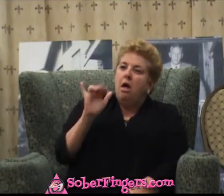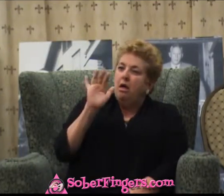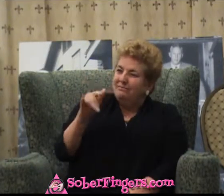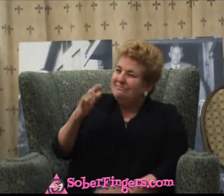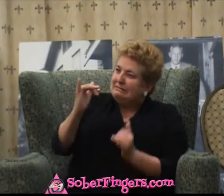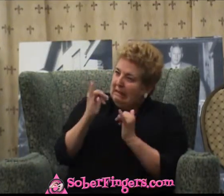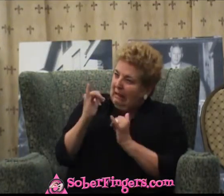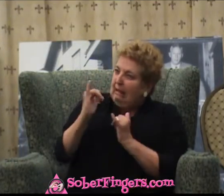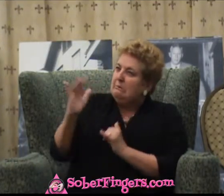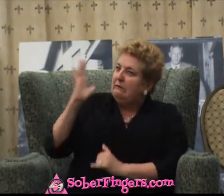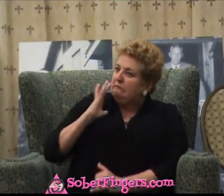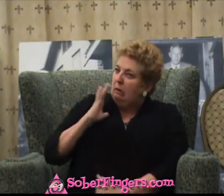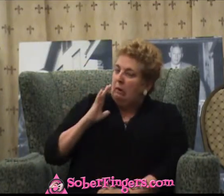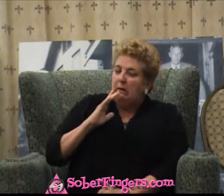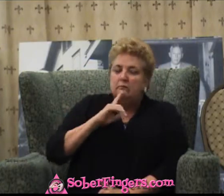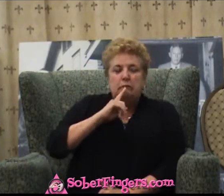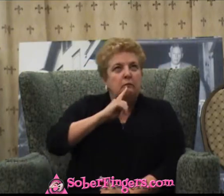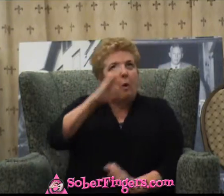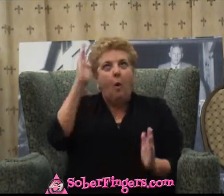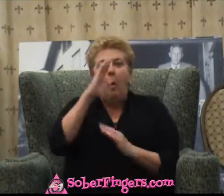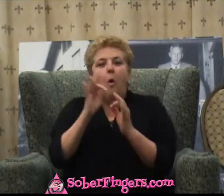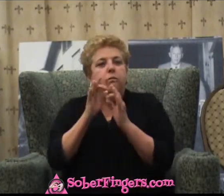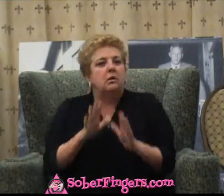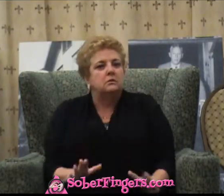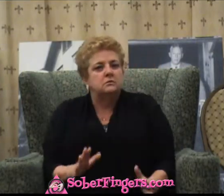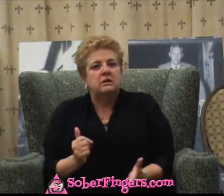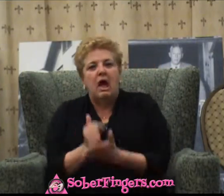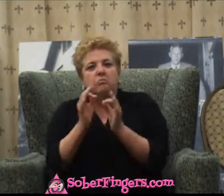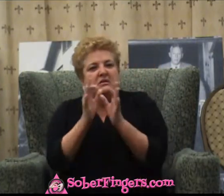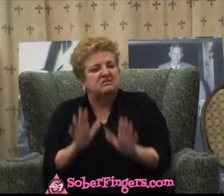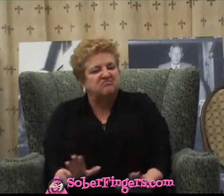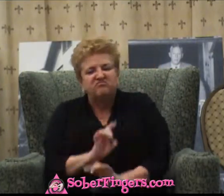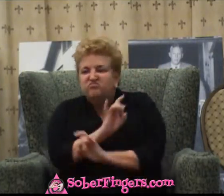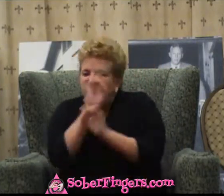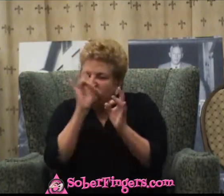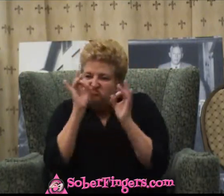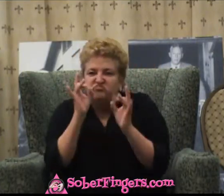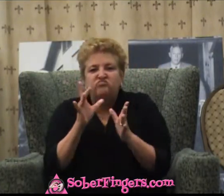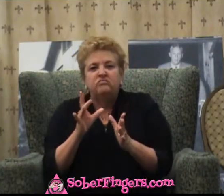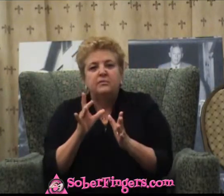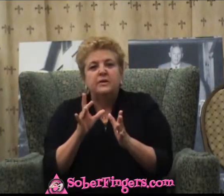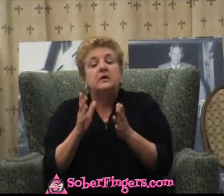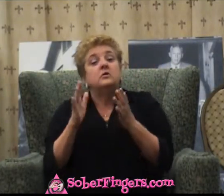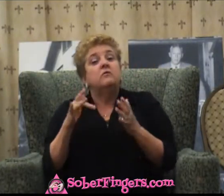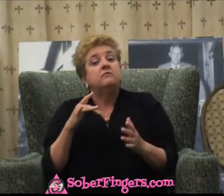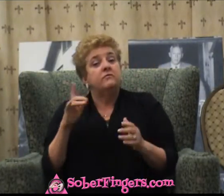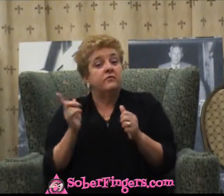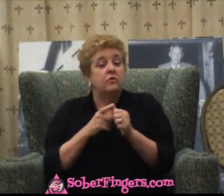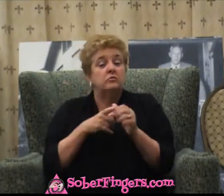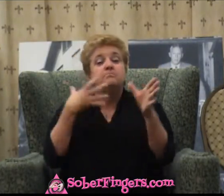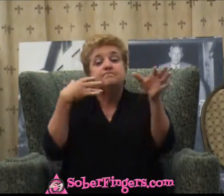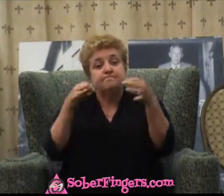so hopeless. I was so helpless. So I think it's important to tell you a little bit about where I come